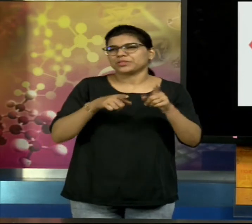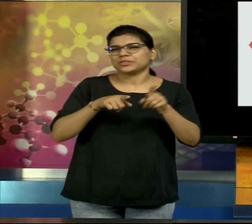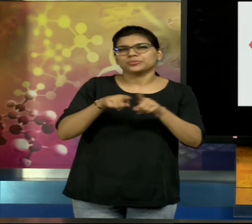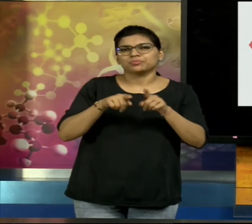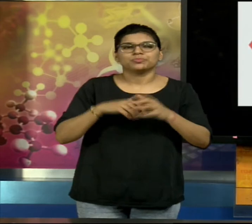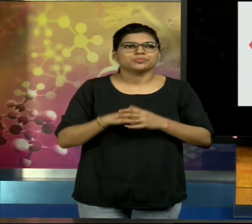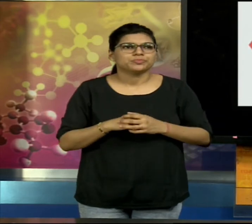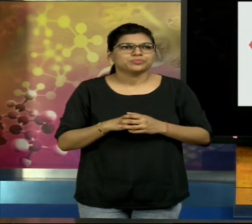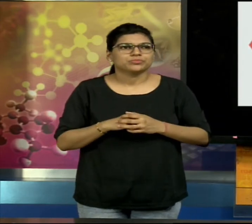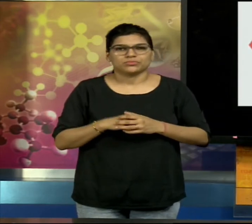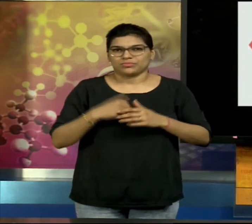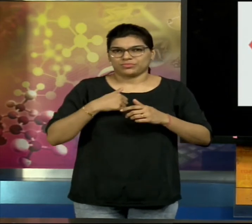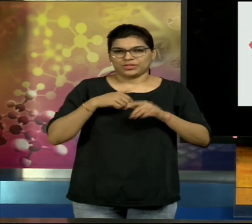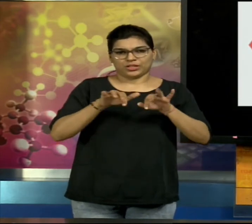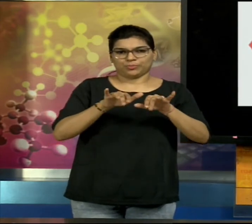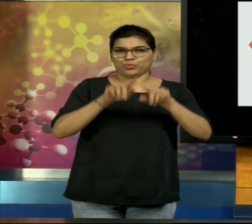These are given to